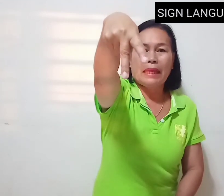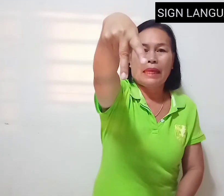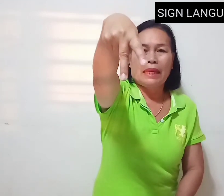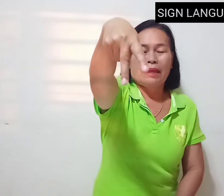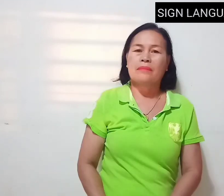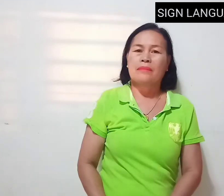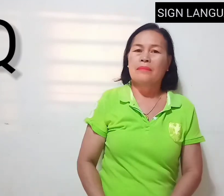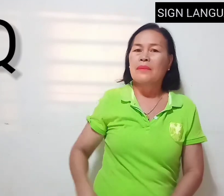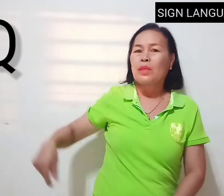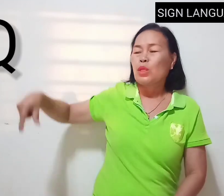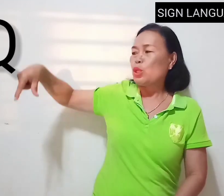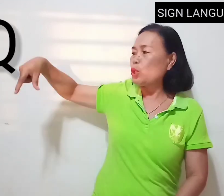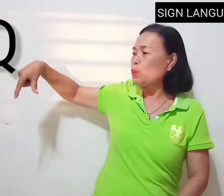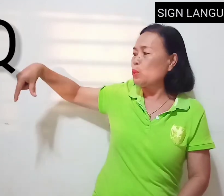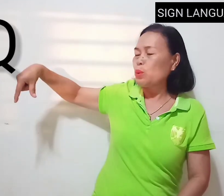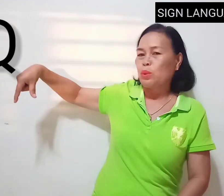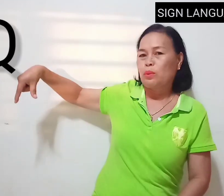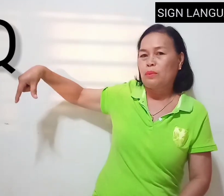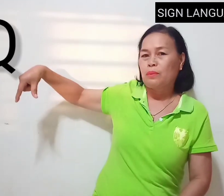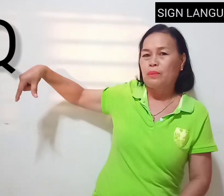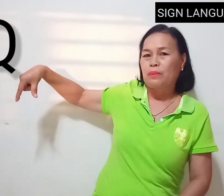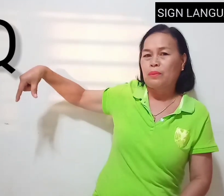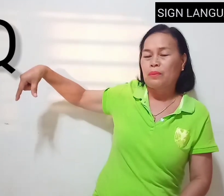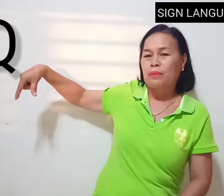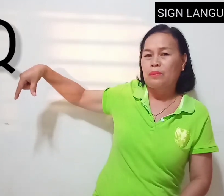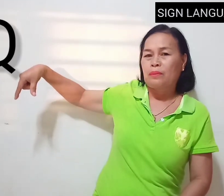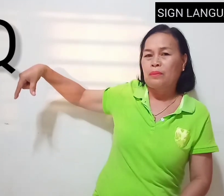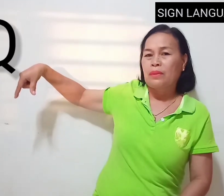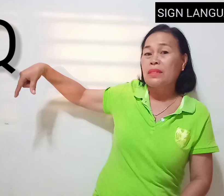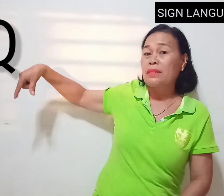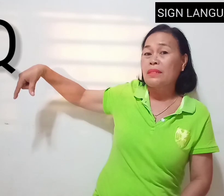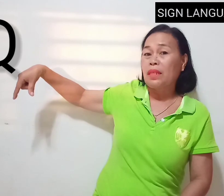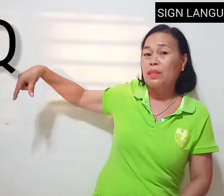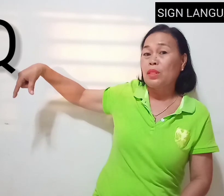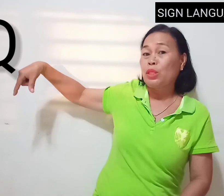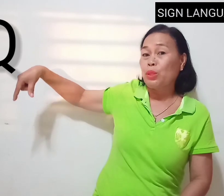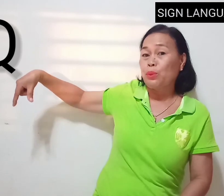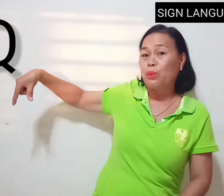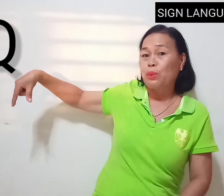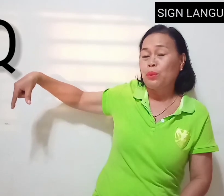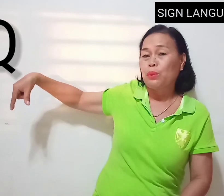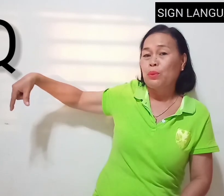P. Q. This is letter Q.